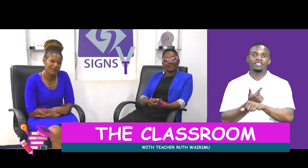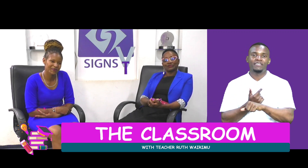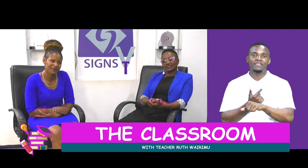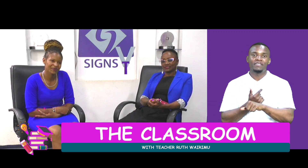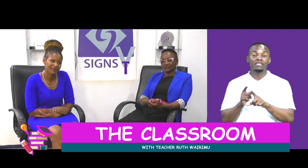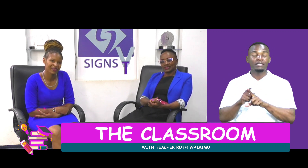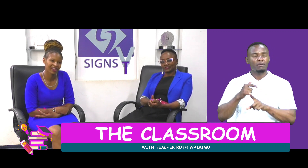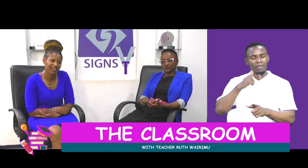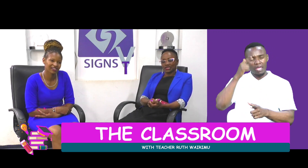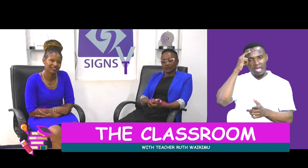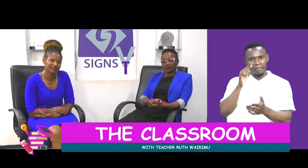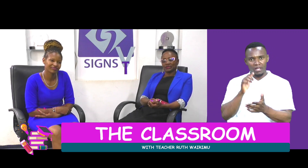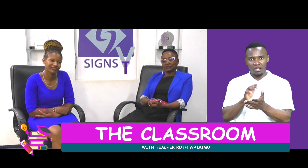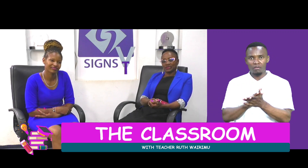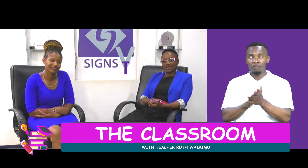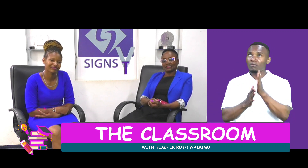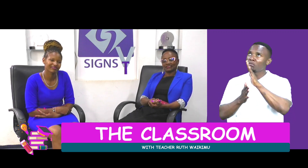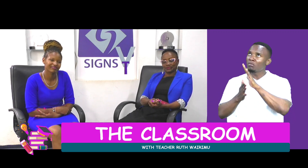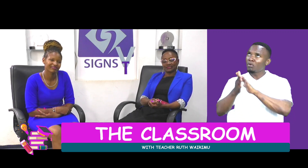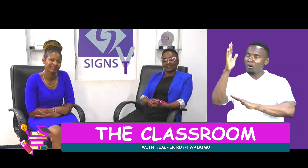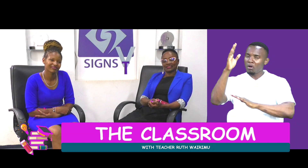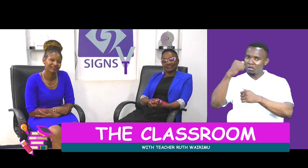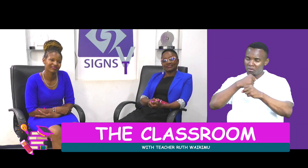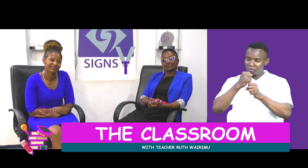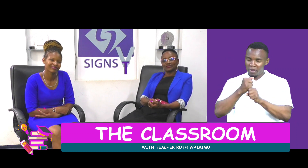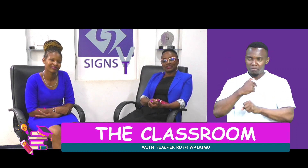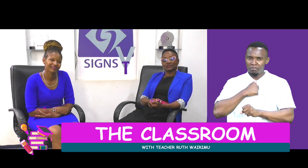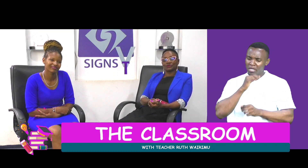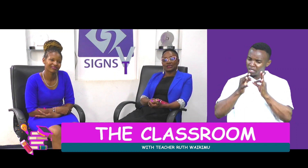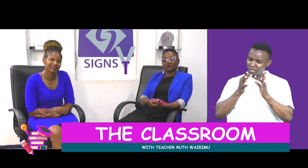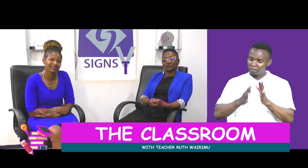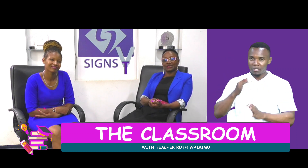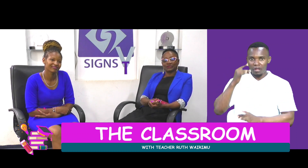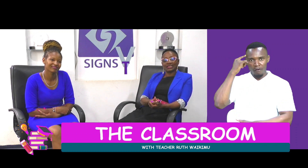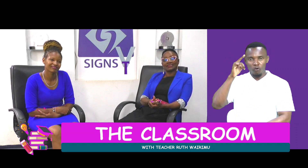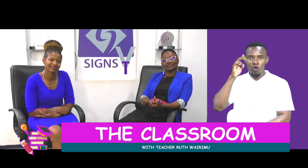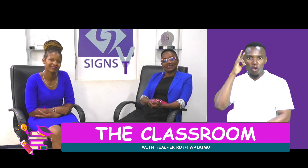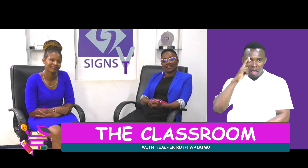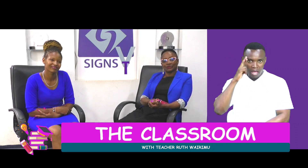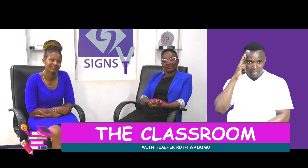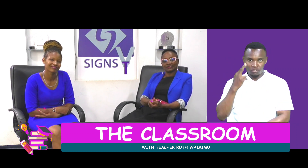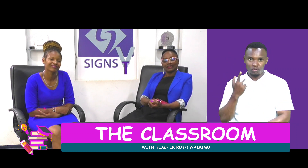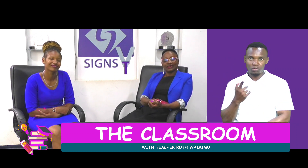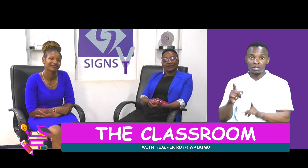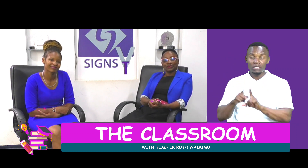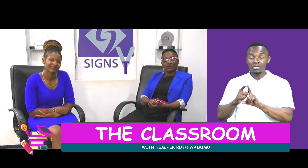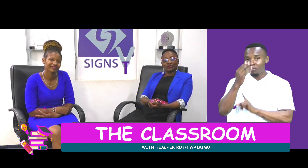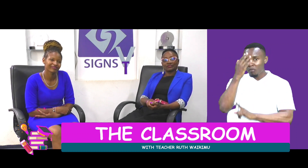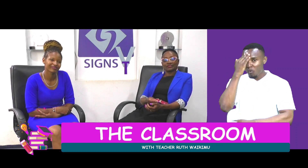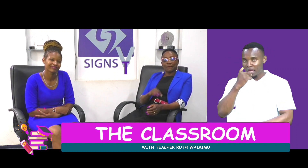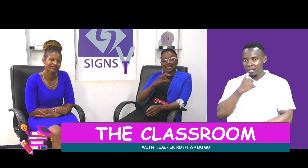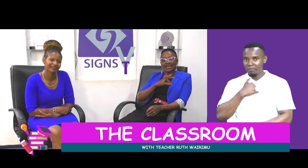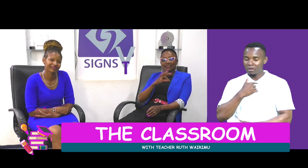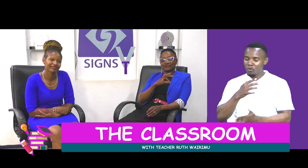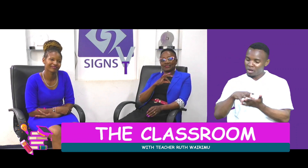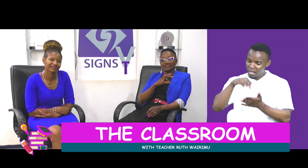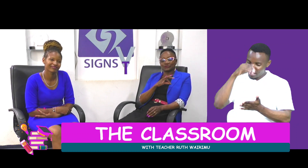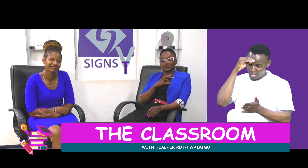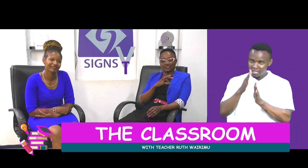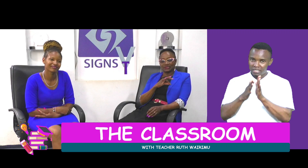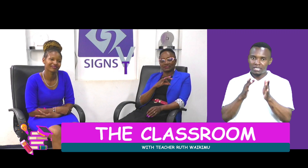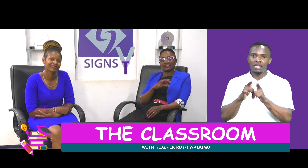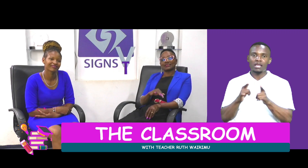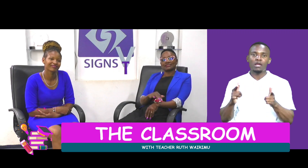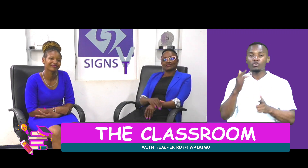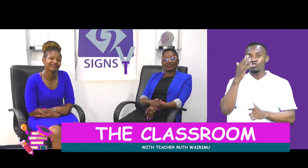that there was a reason as to why God made me an interpreter. There's a reason as to why God made me learn sign language, because my heart feels